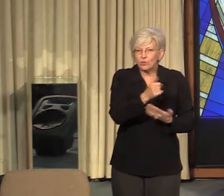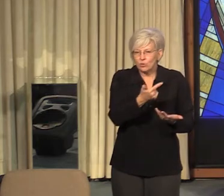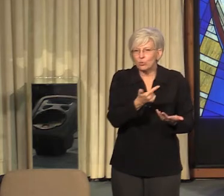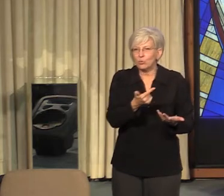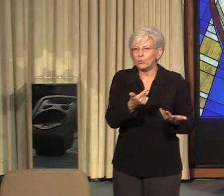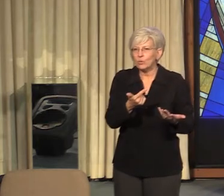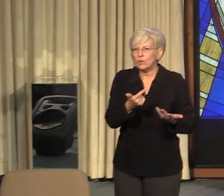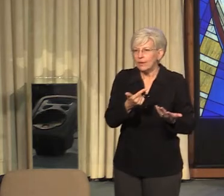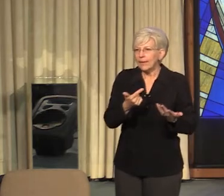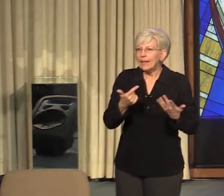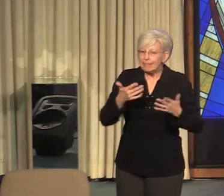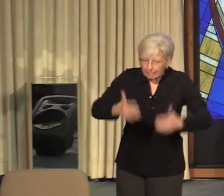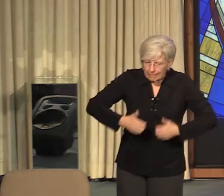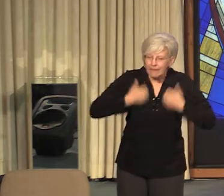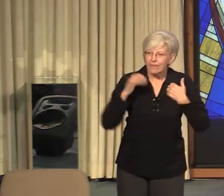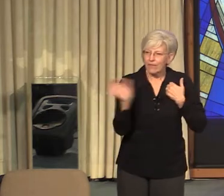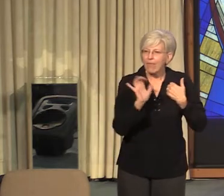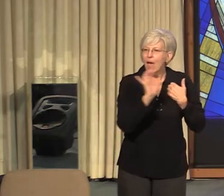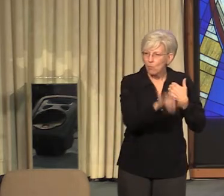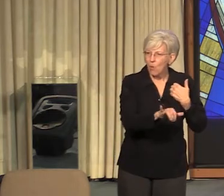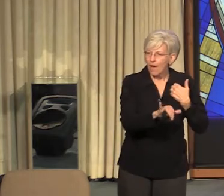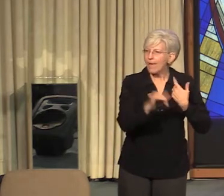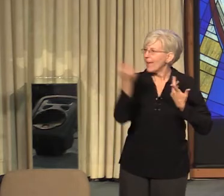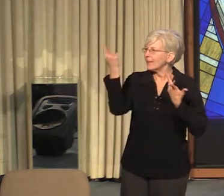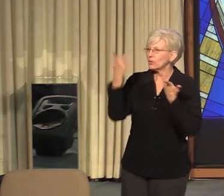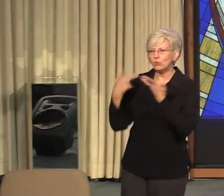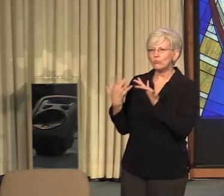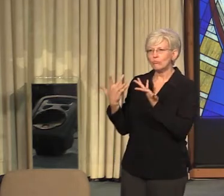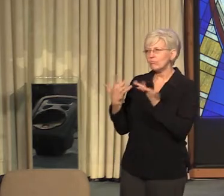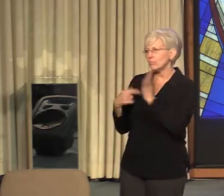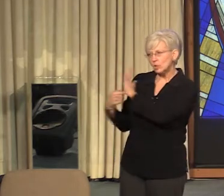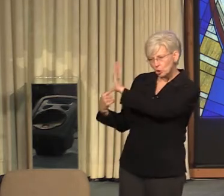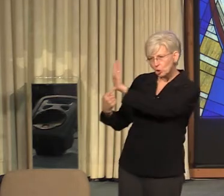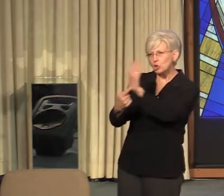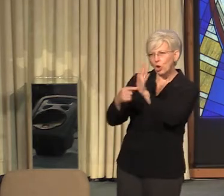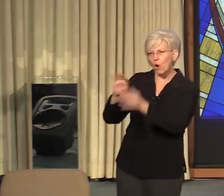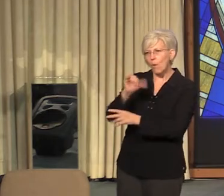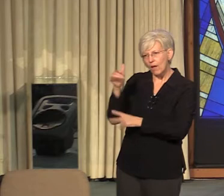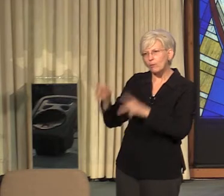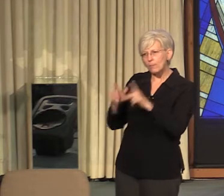know about what living that way looked like.